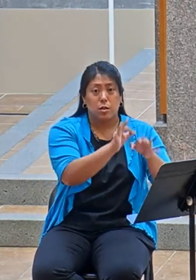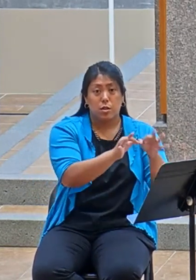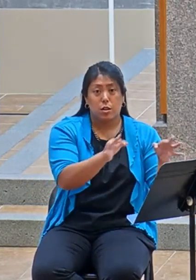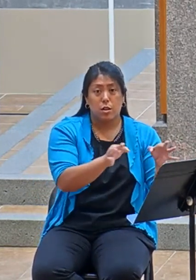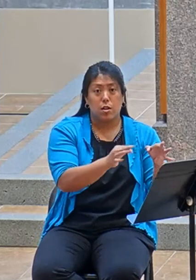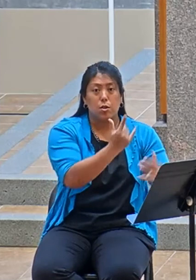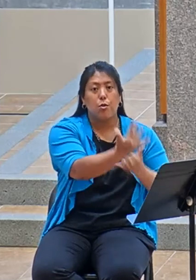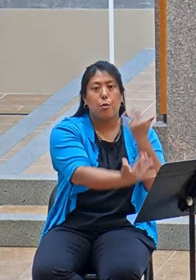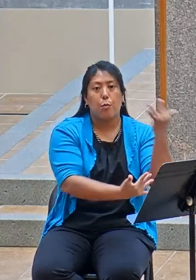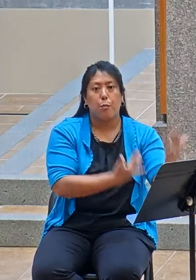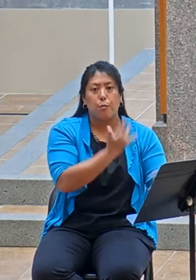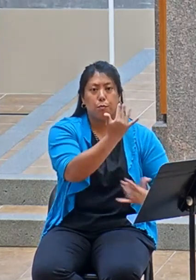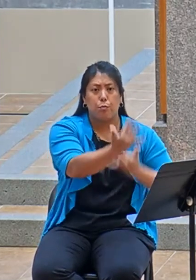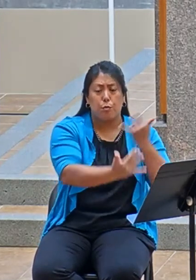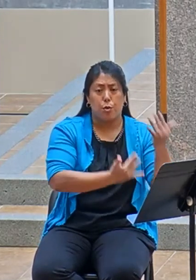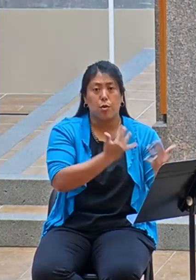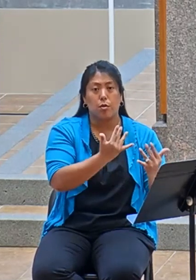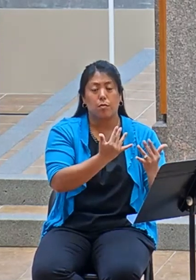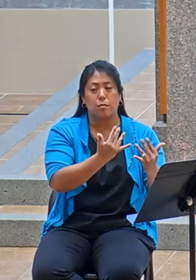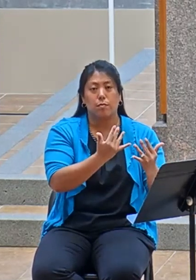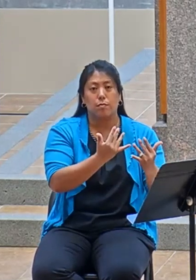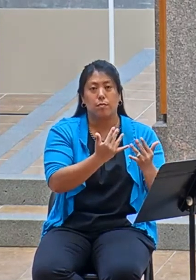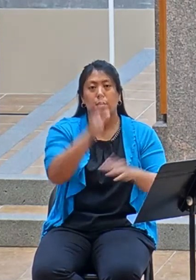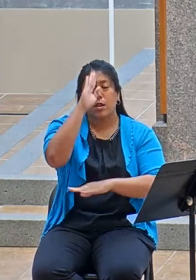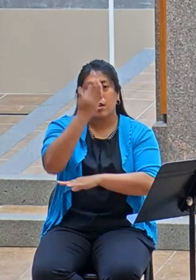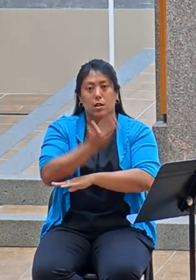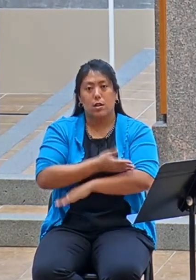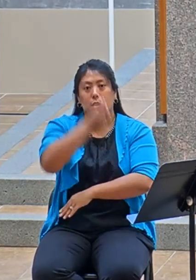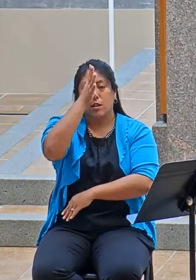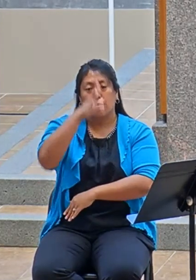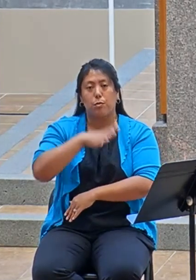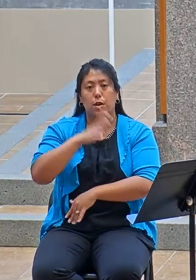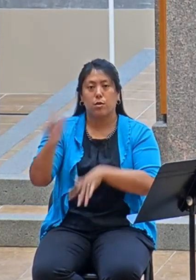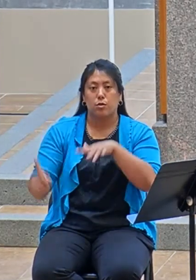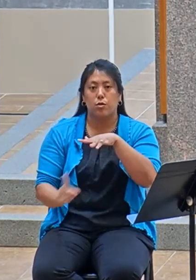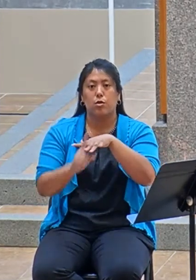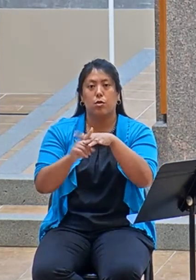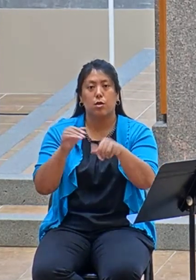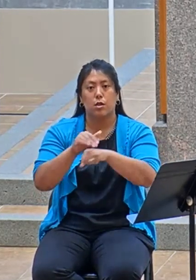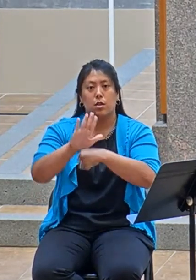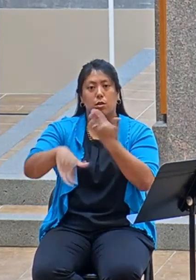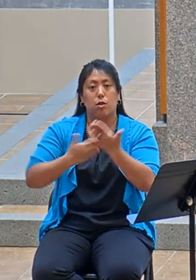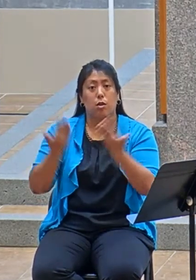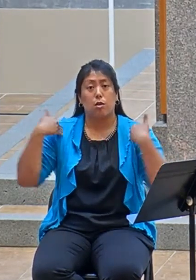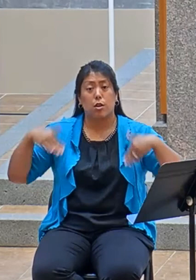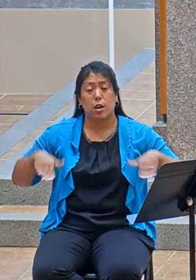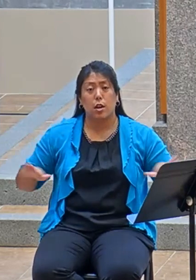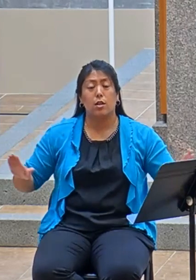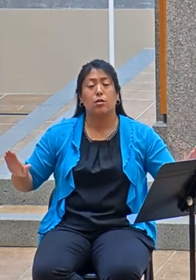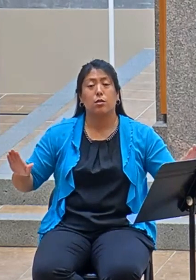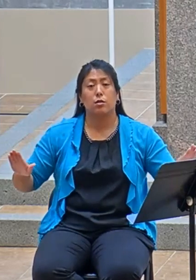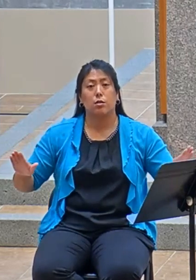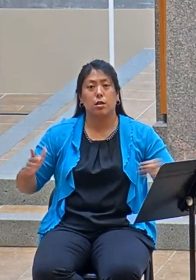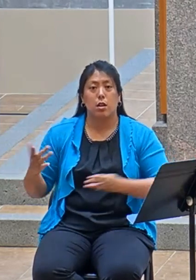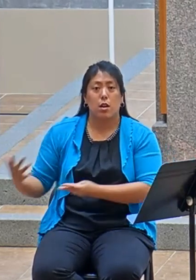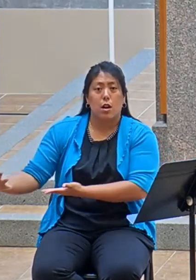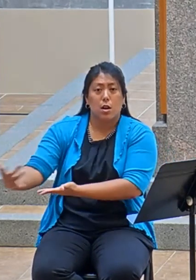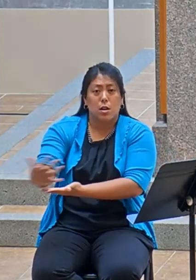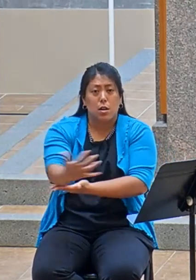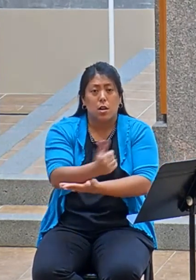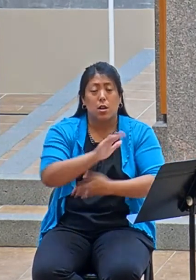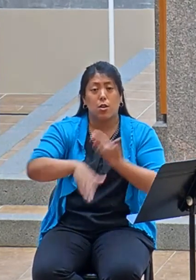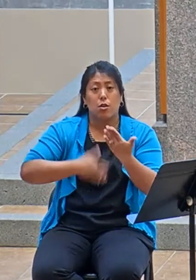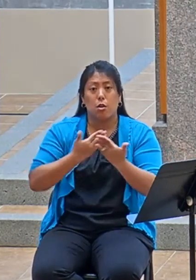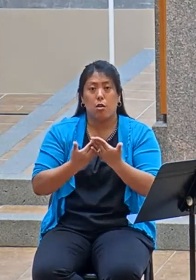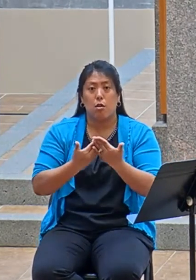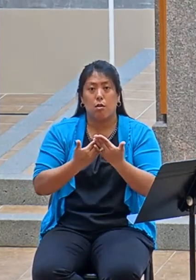the age, for the Son of Man will come. He will send his angels, and they will collect out of the kingdom all who